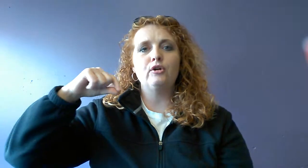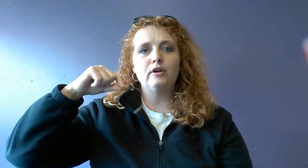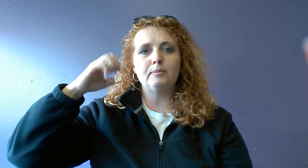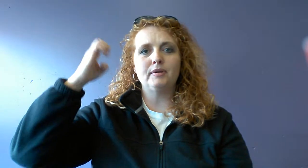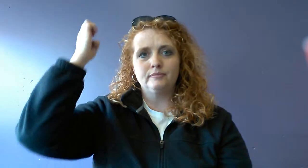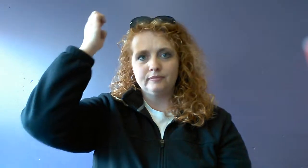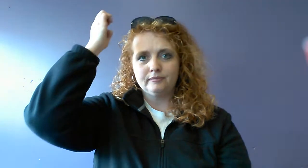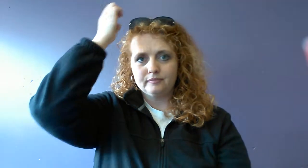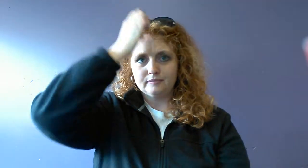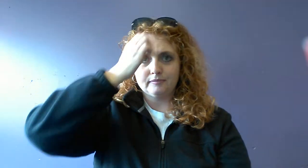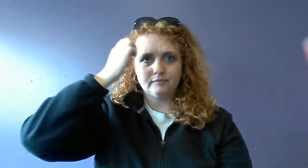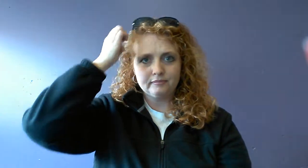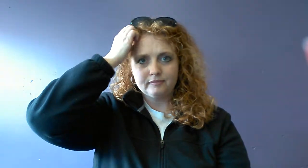Europe